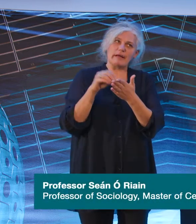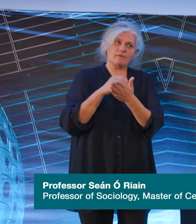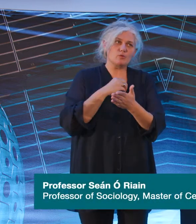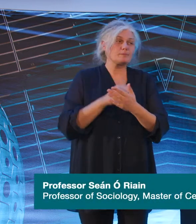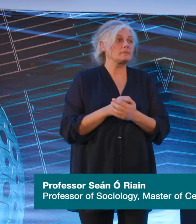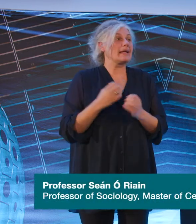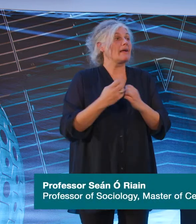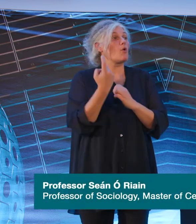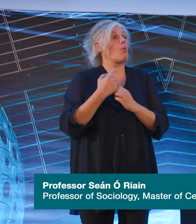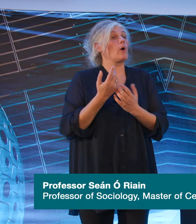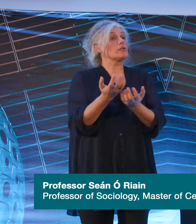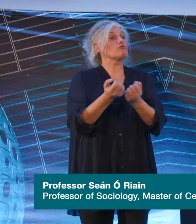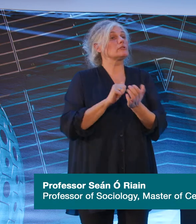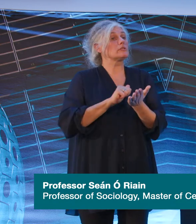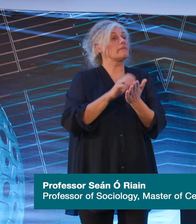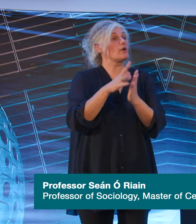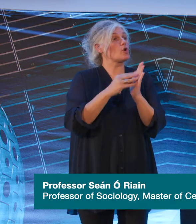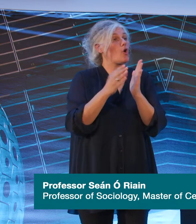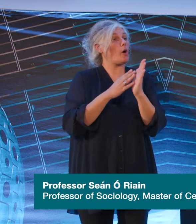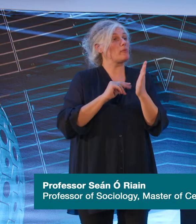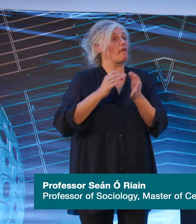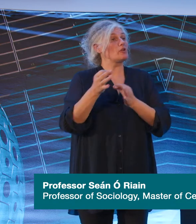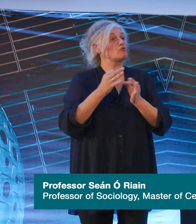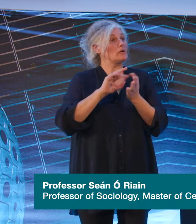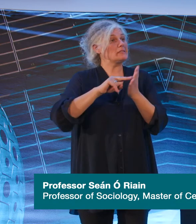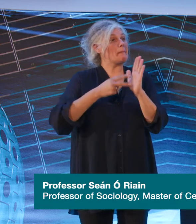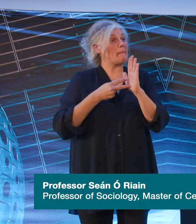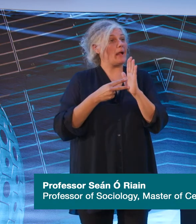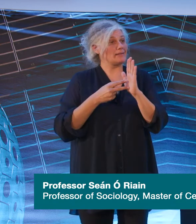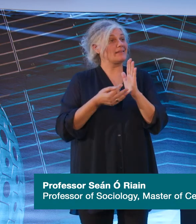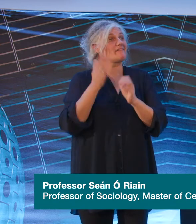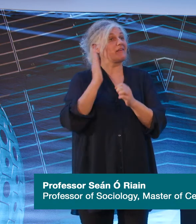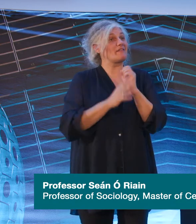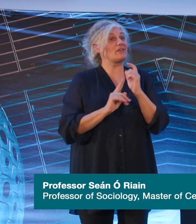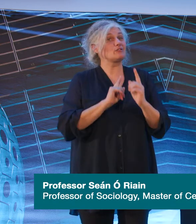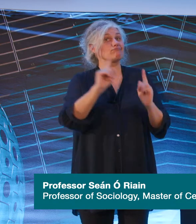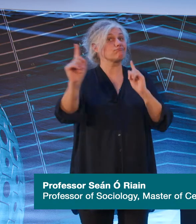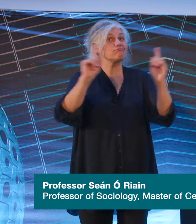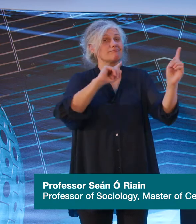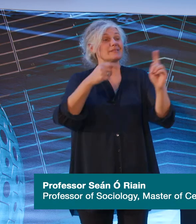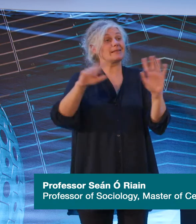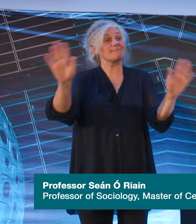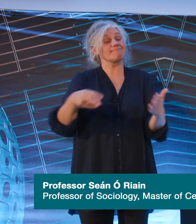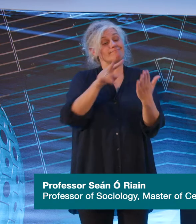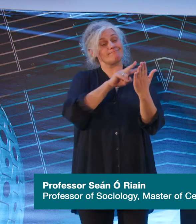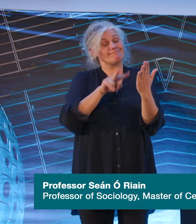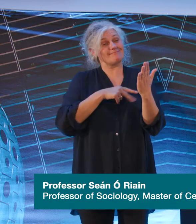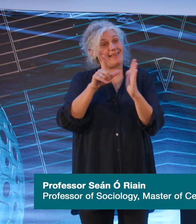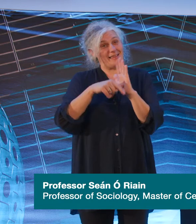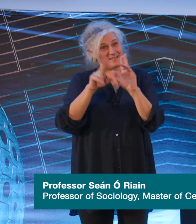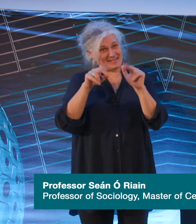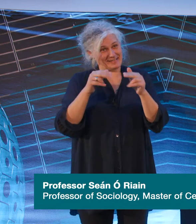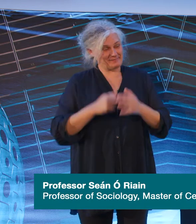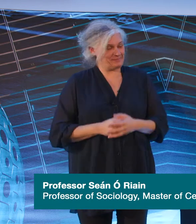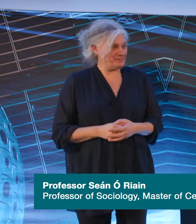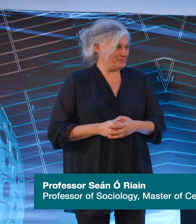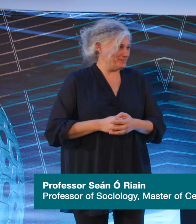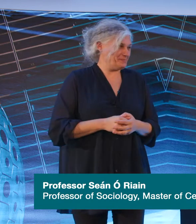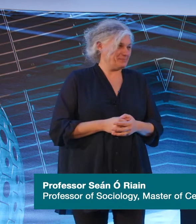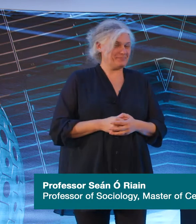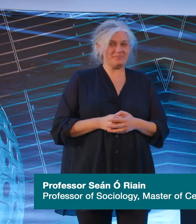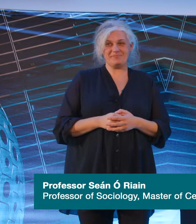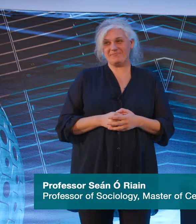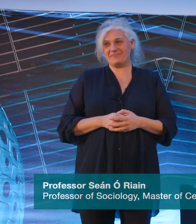Everyone will receive a copy of the strategic plan on the way out. You will be checked later for your knowledge. Okay,